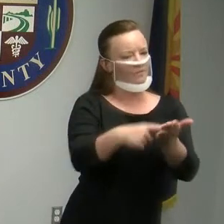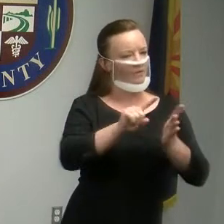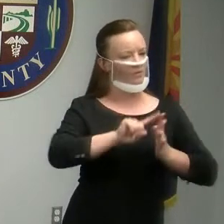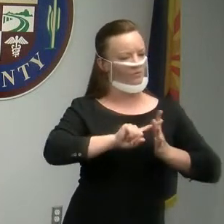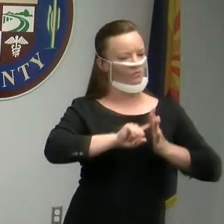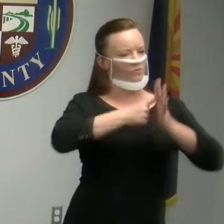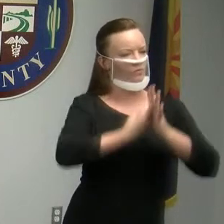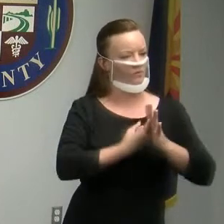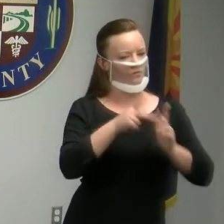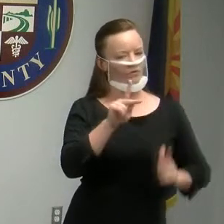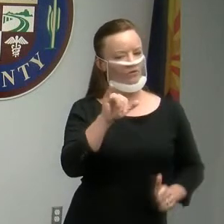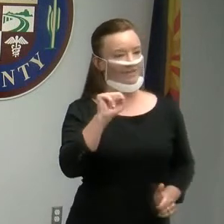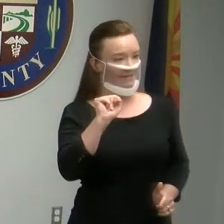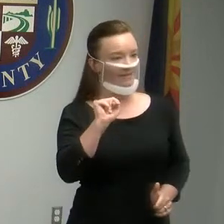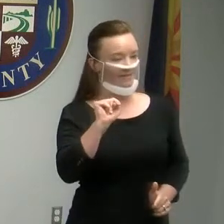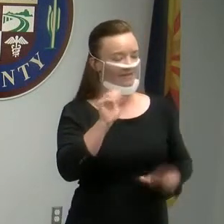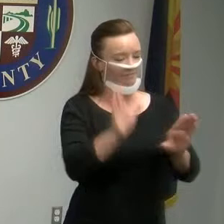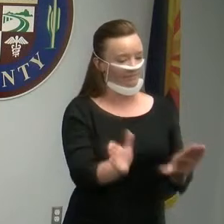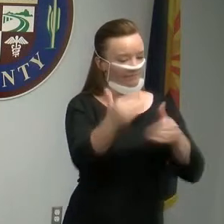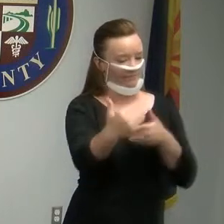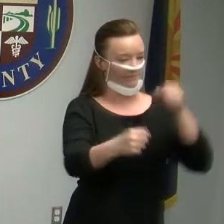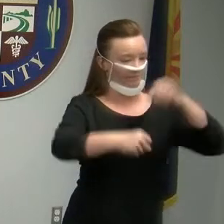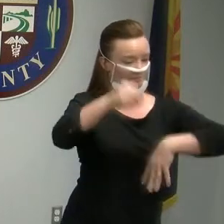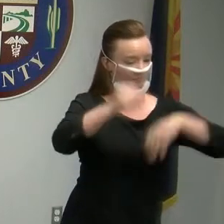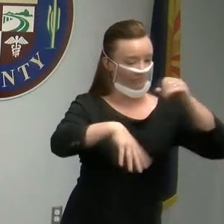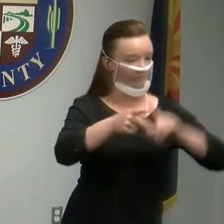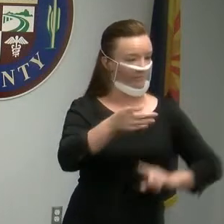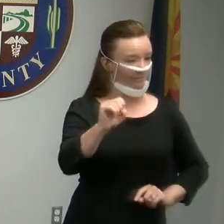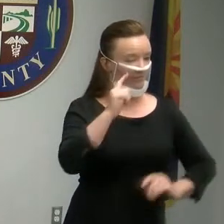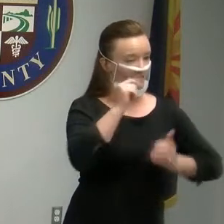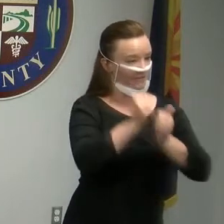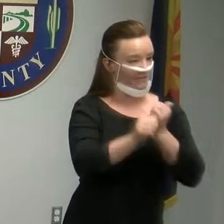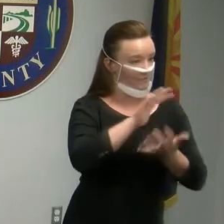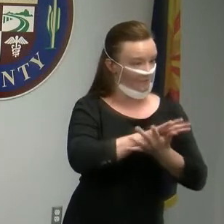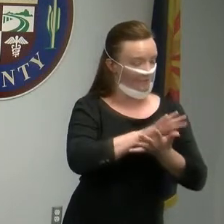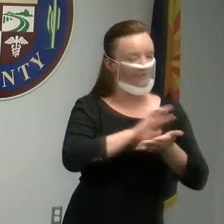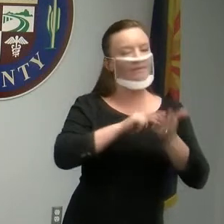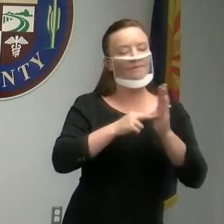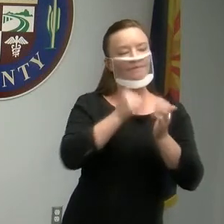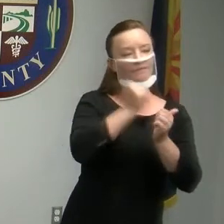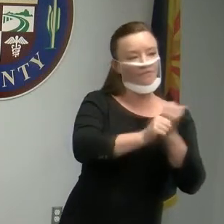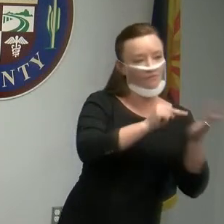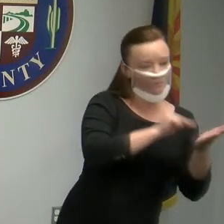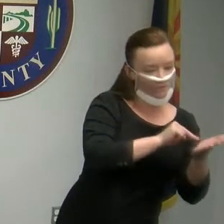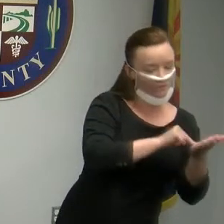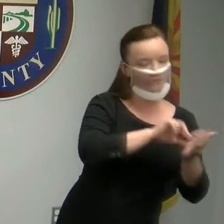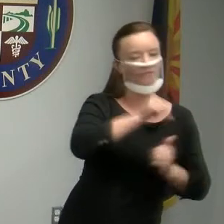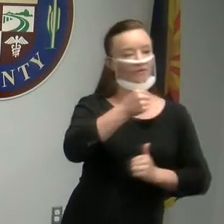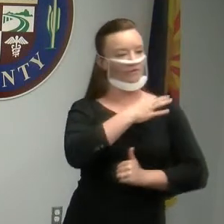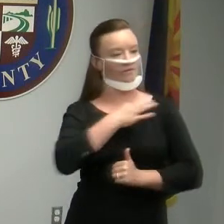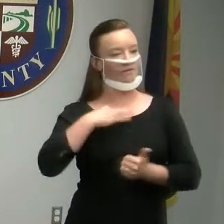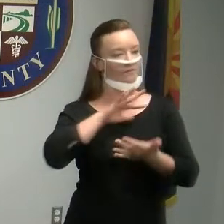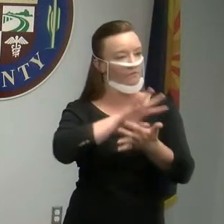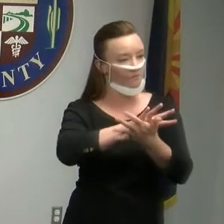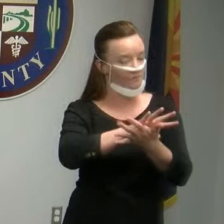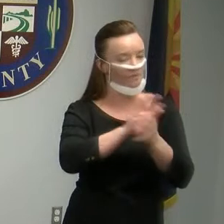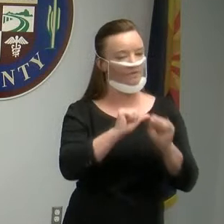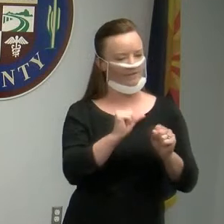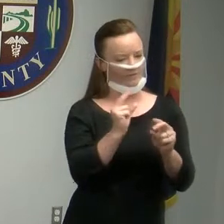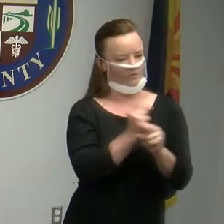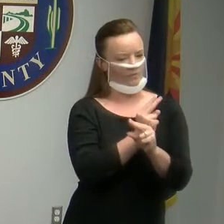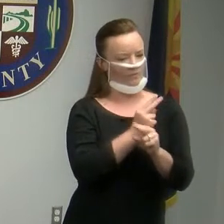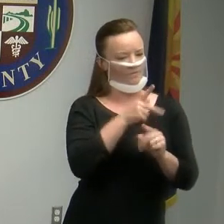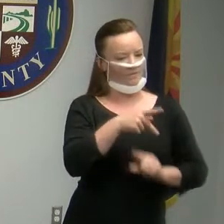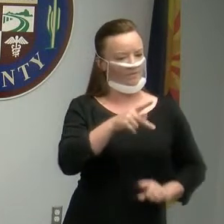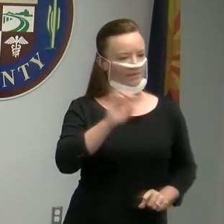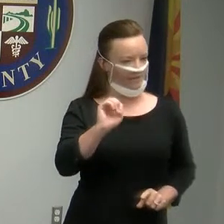nurses or an assigned person within a school had protective equipment to use if, in fact, they had to come in contact with somebody